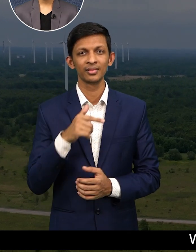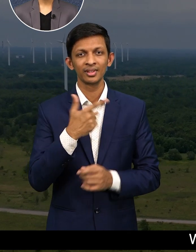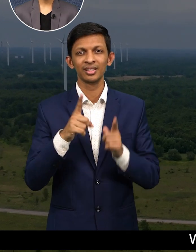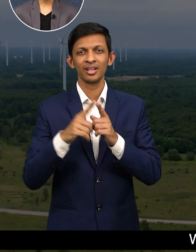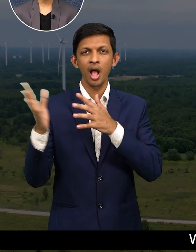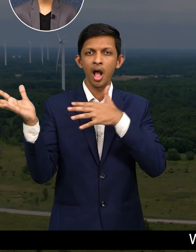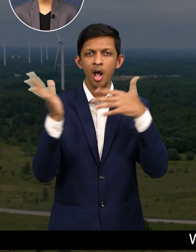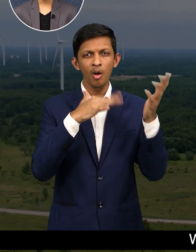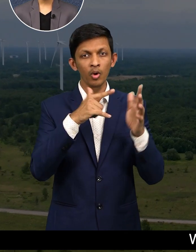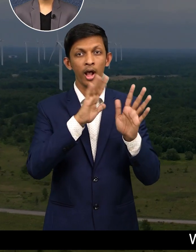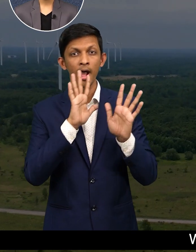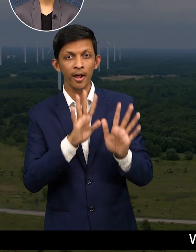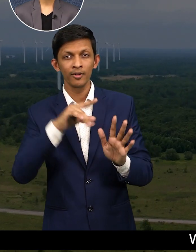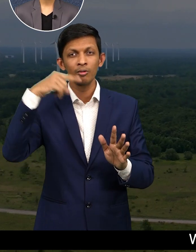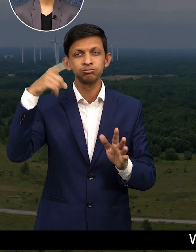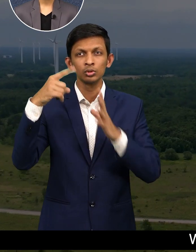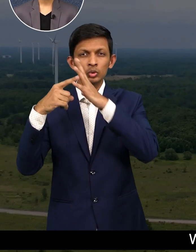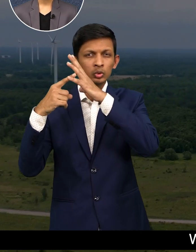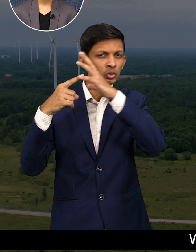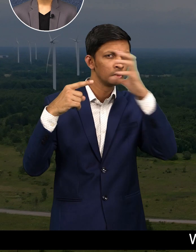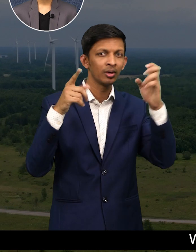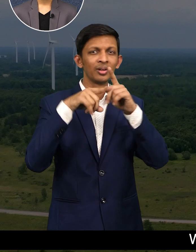Wind has kinetic energy.